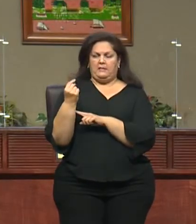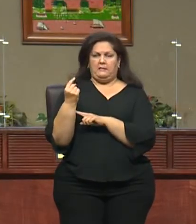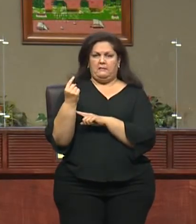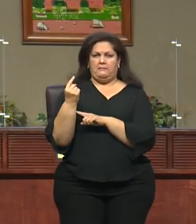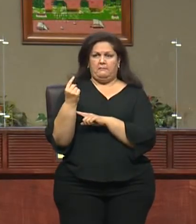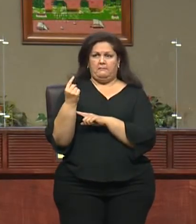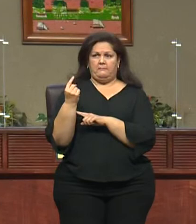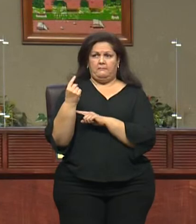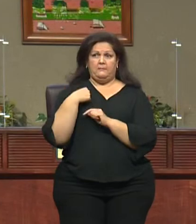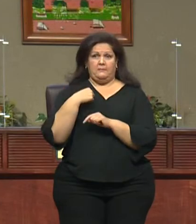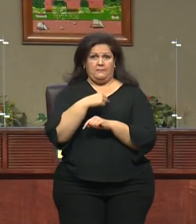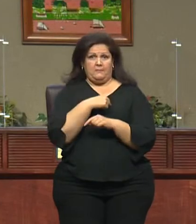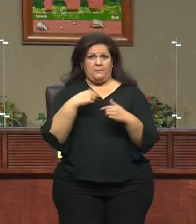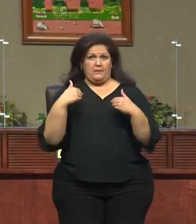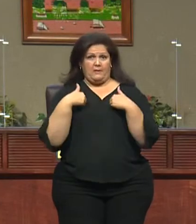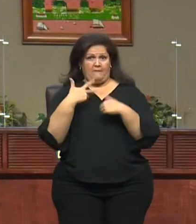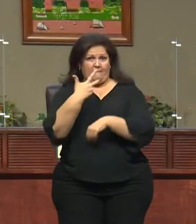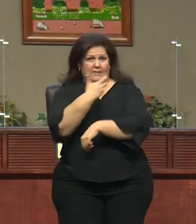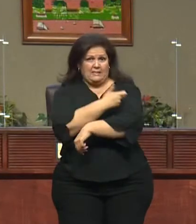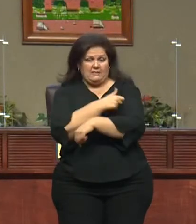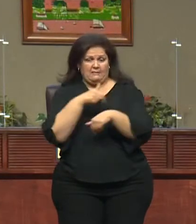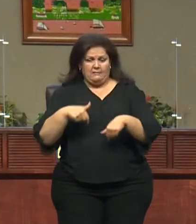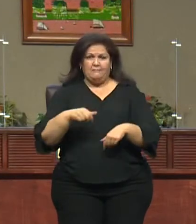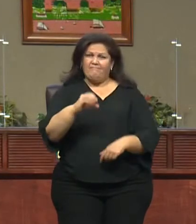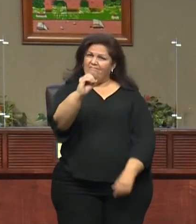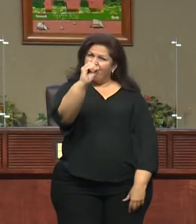one had been vaccinated.